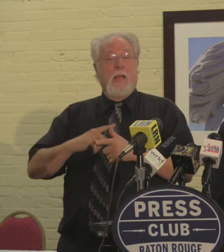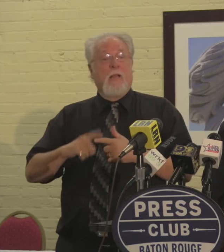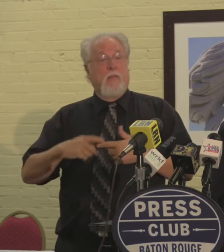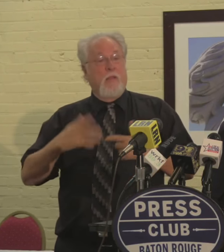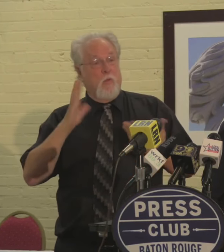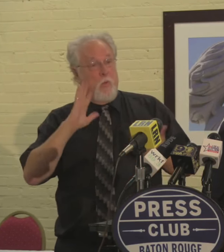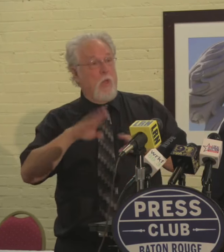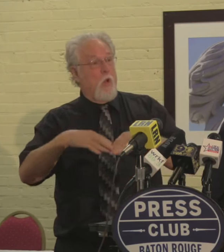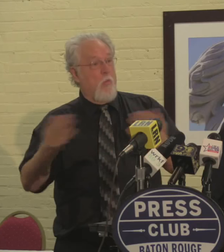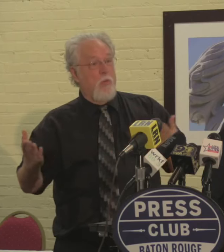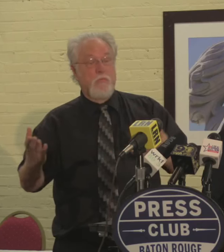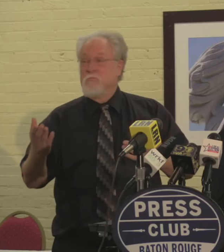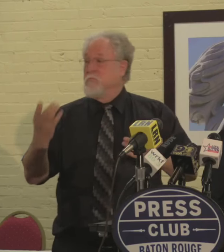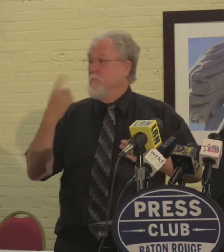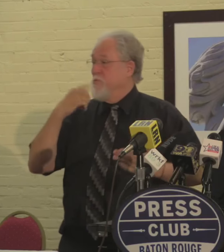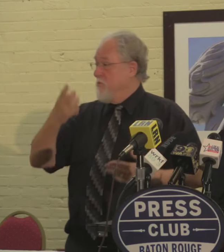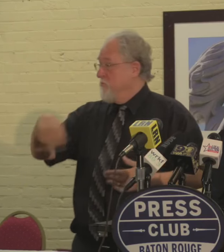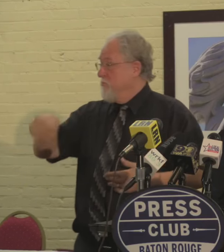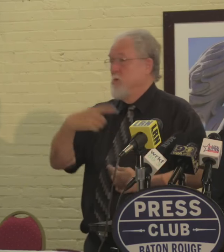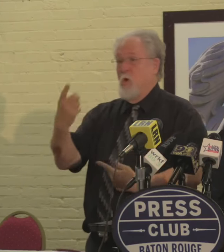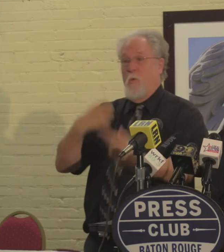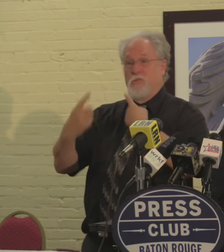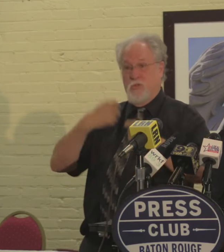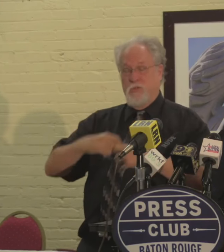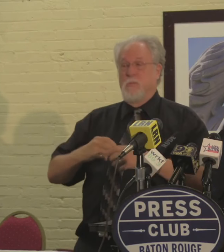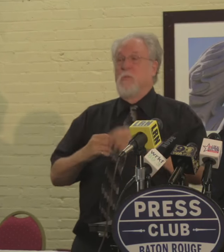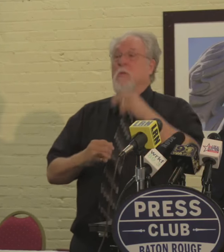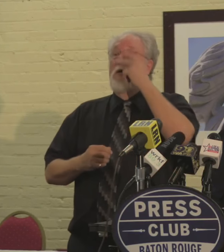will open the floor to questions.